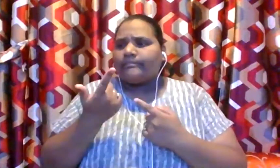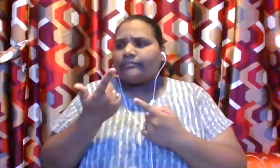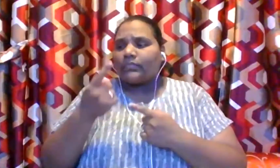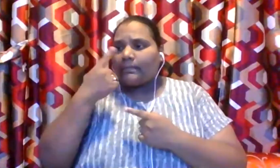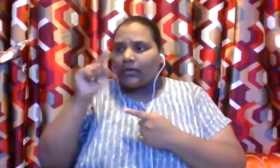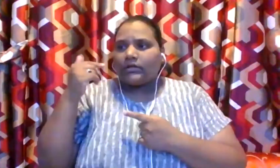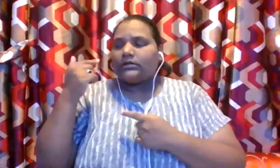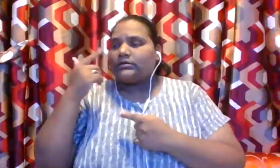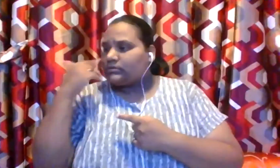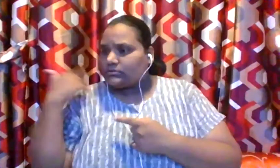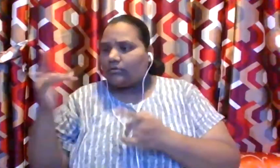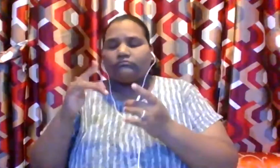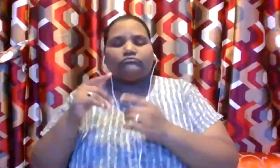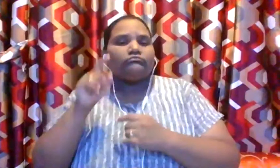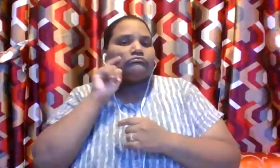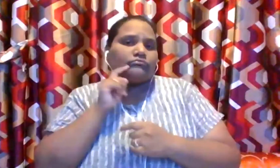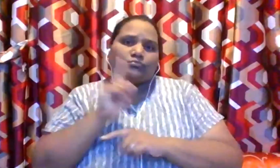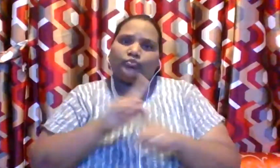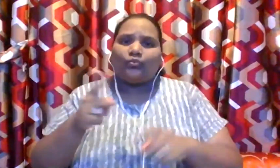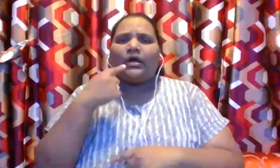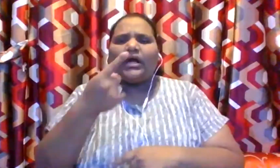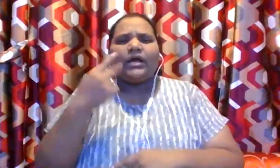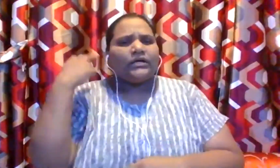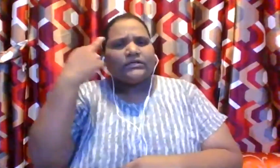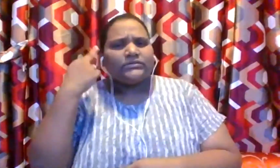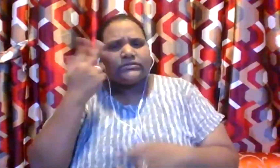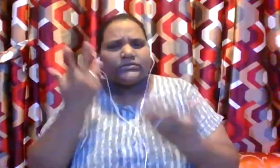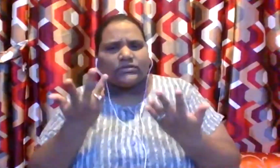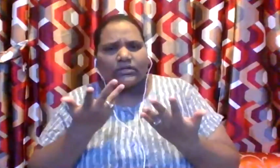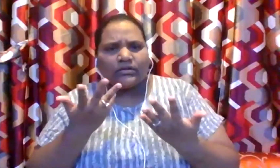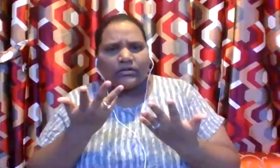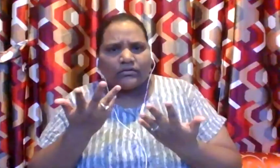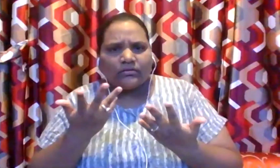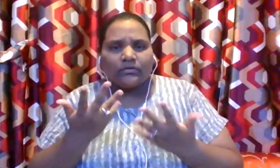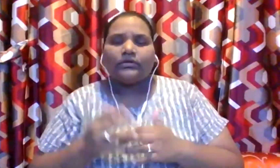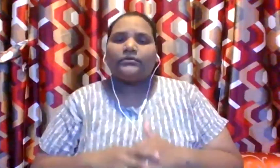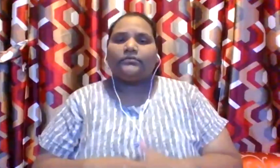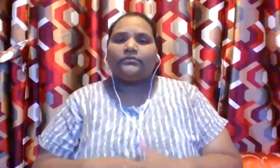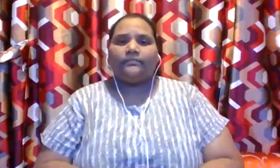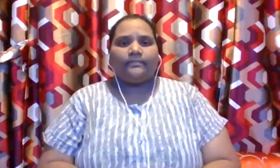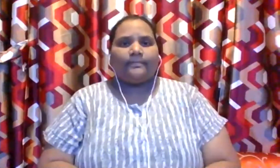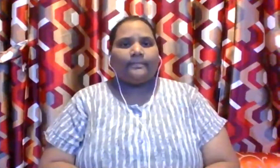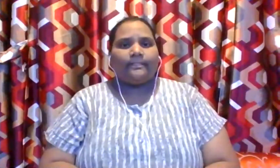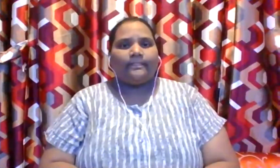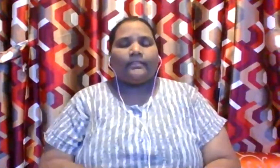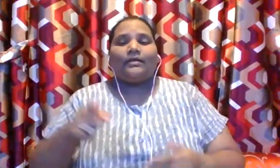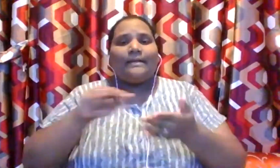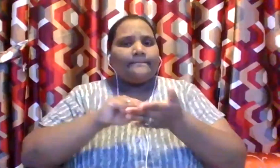that you should not have a sexual relationship with your mother and sister? Which means that when these